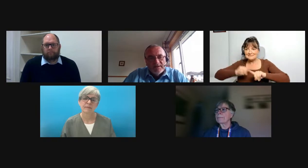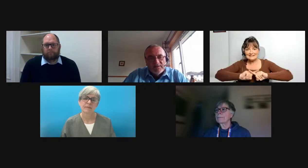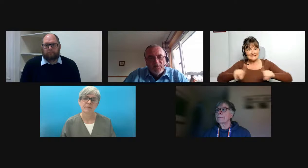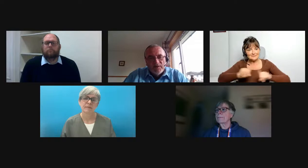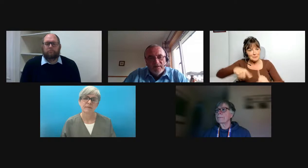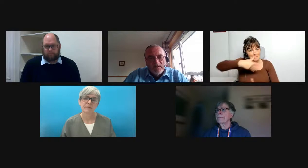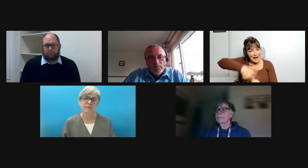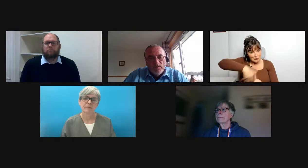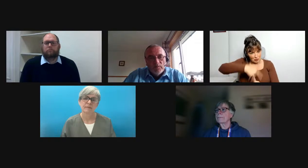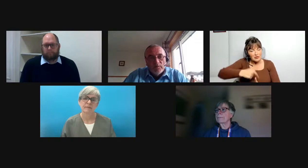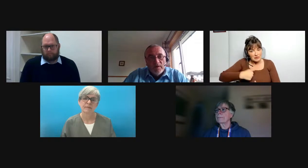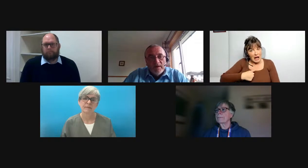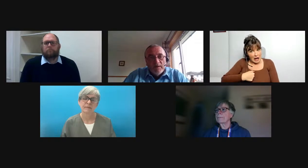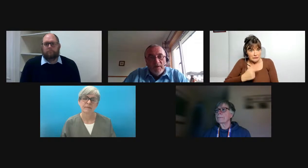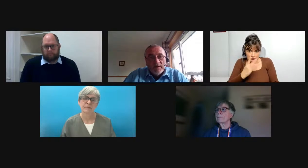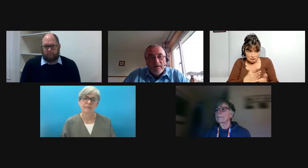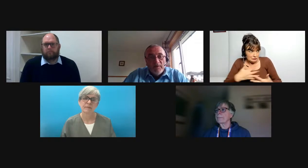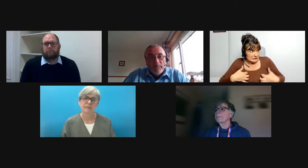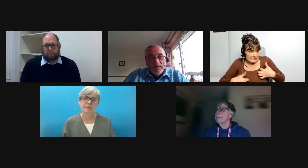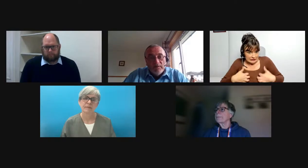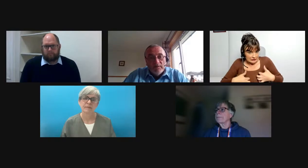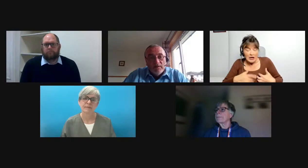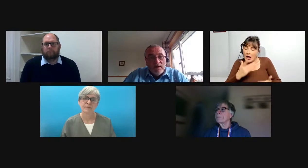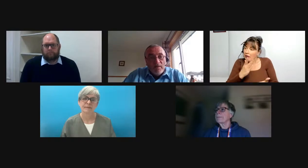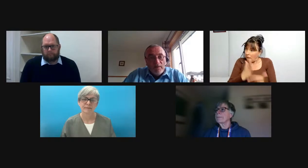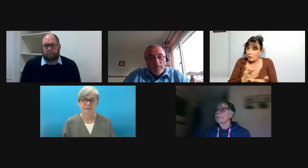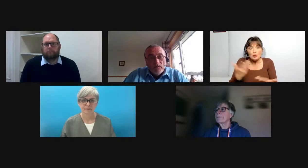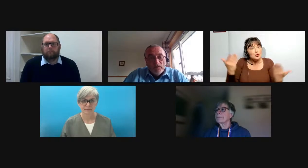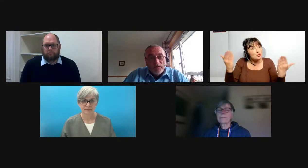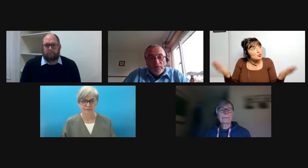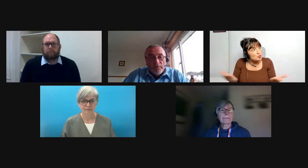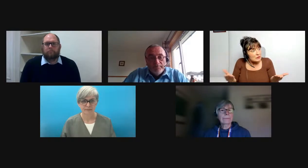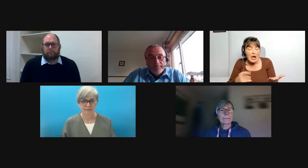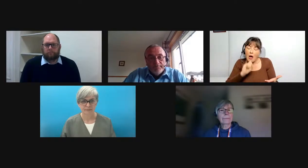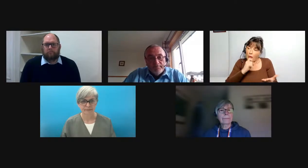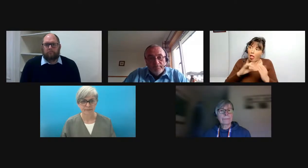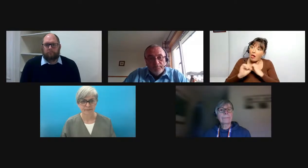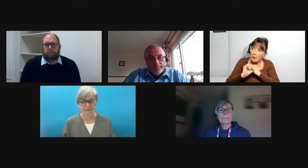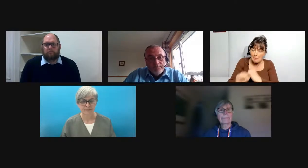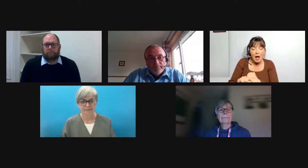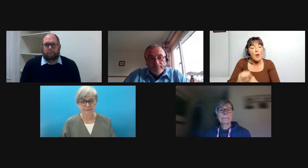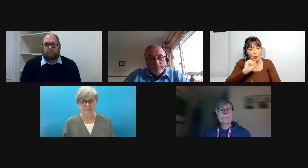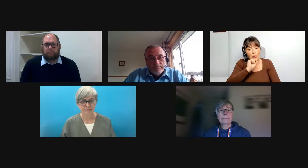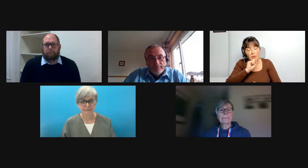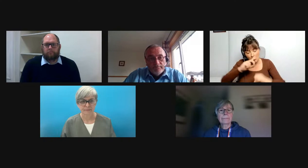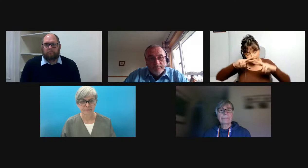clips, and that's something that we will make a commitment that we will look to do.